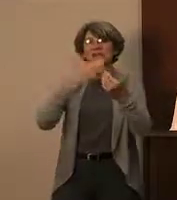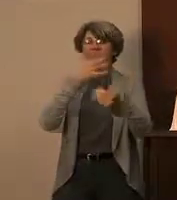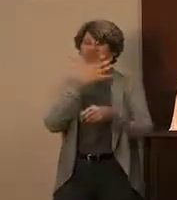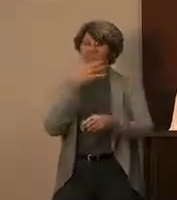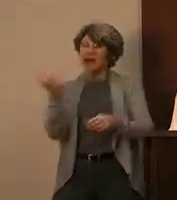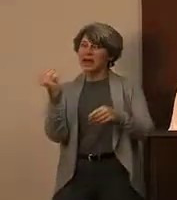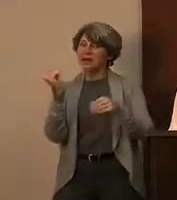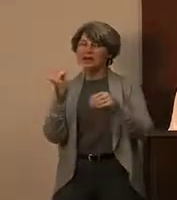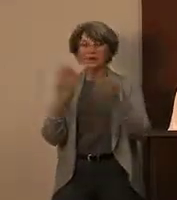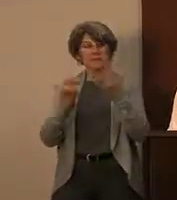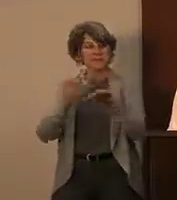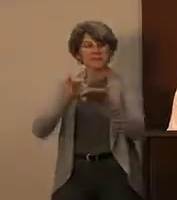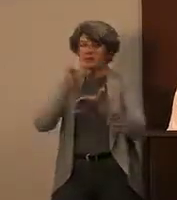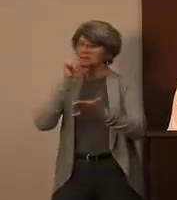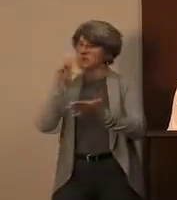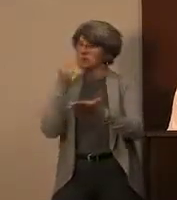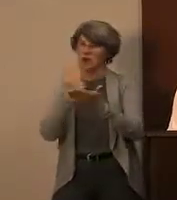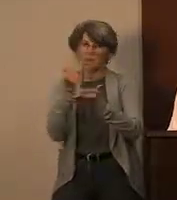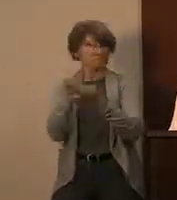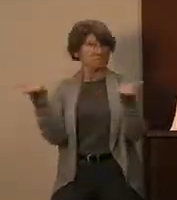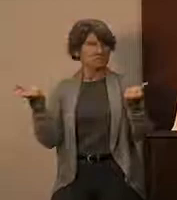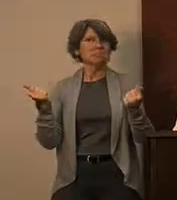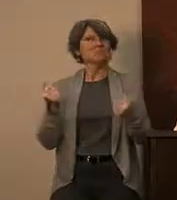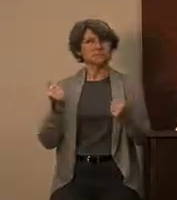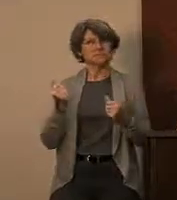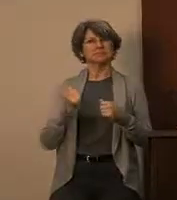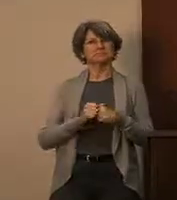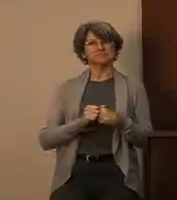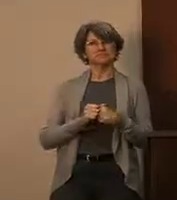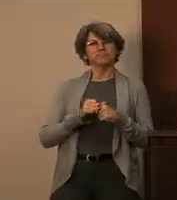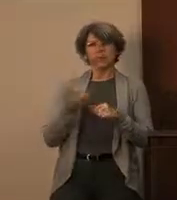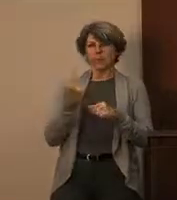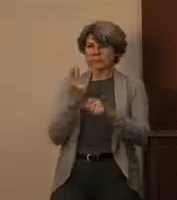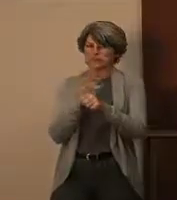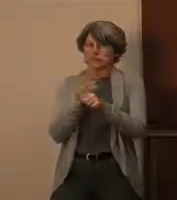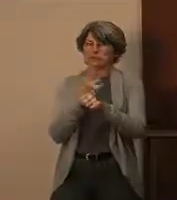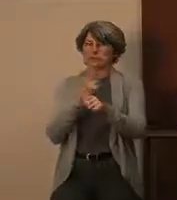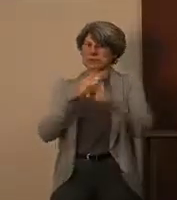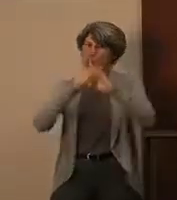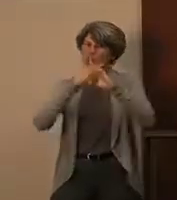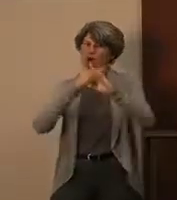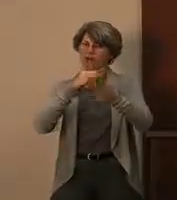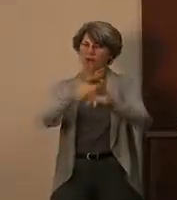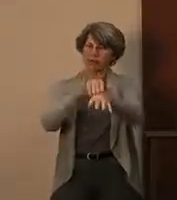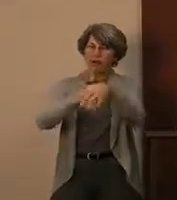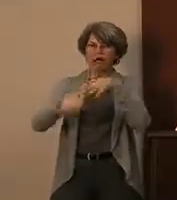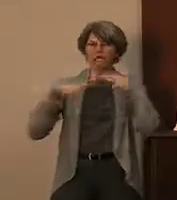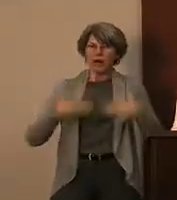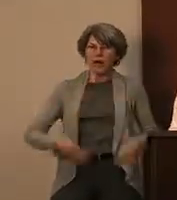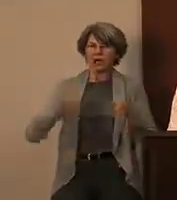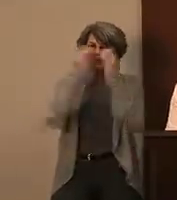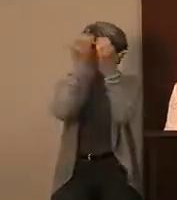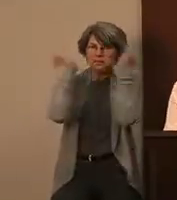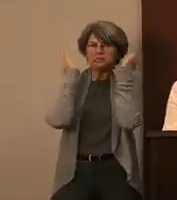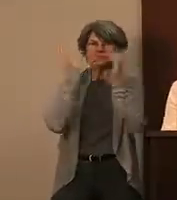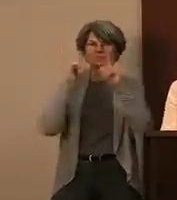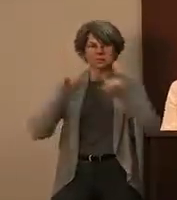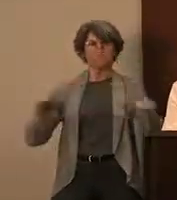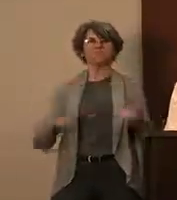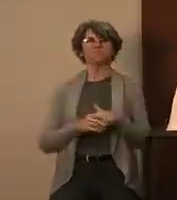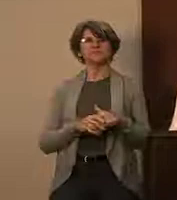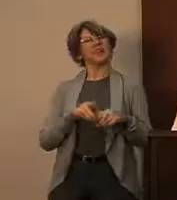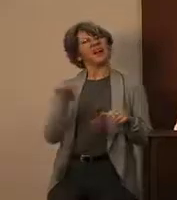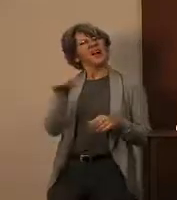precautions whenever necessary or indicated. Now, another pathogen that's of much concern to us